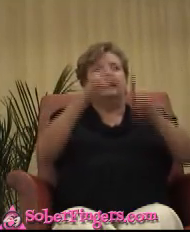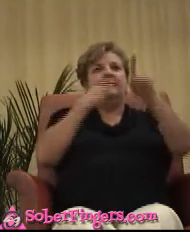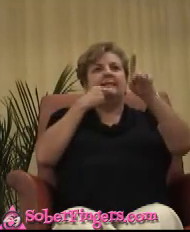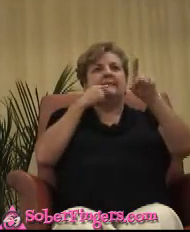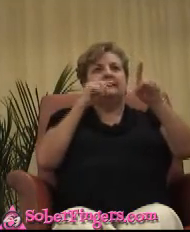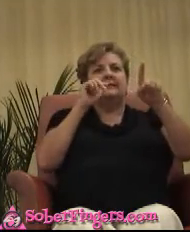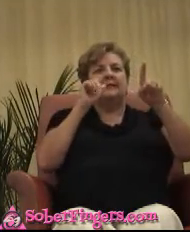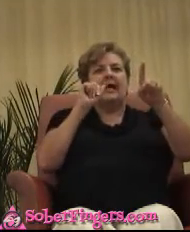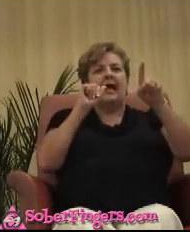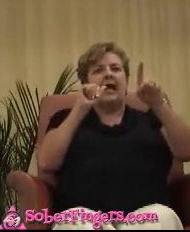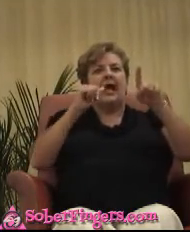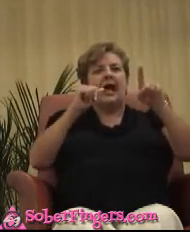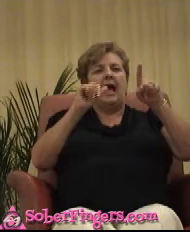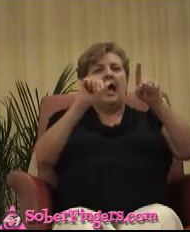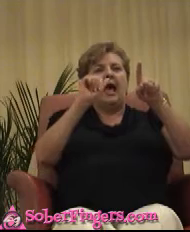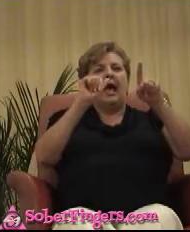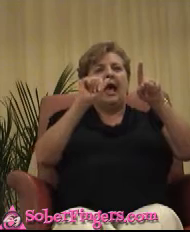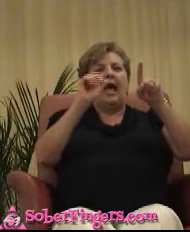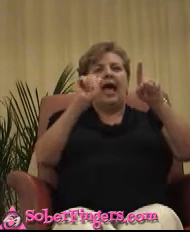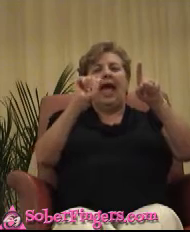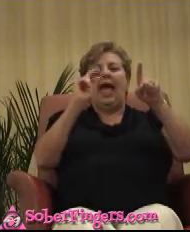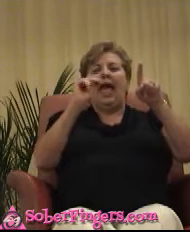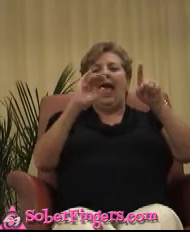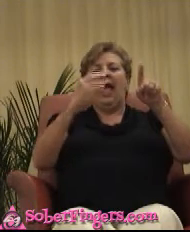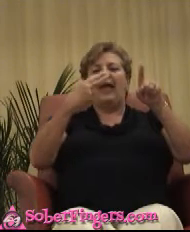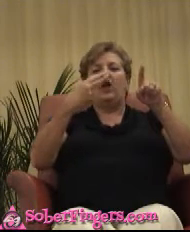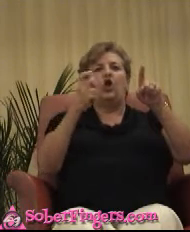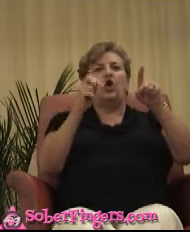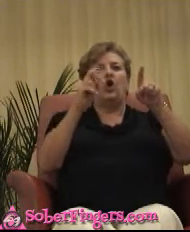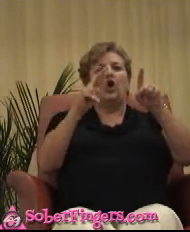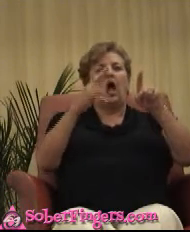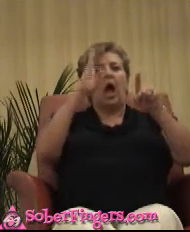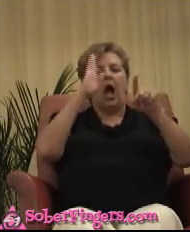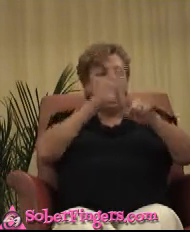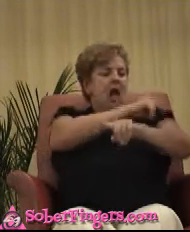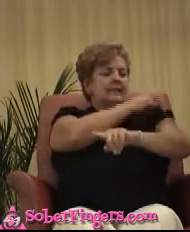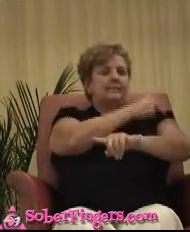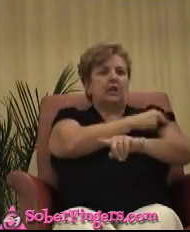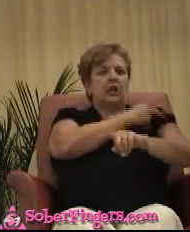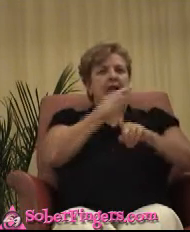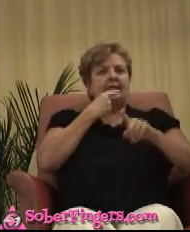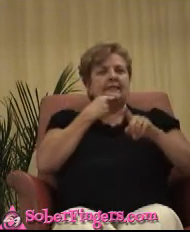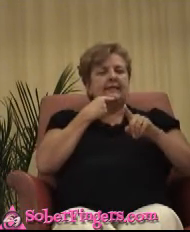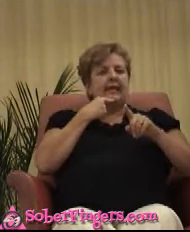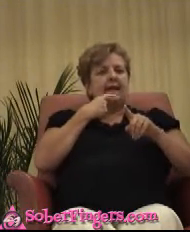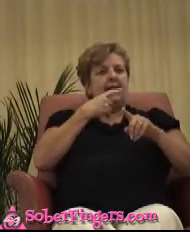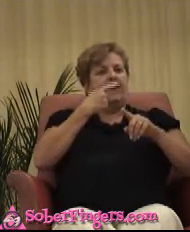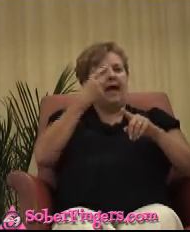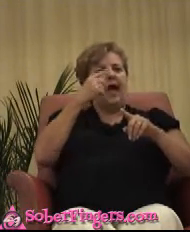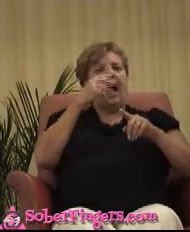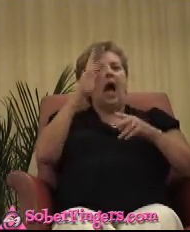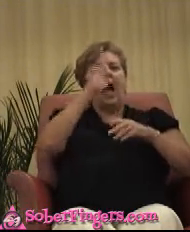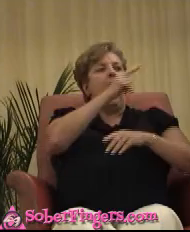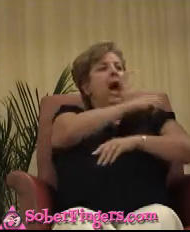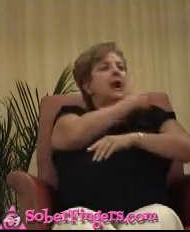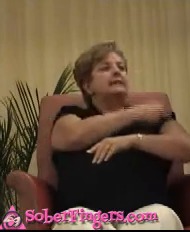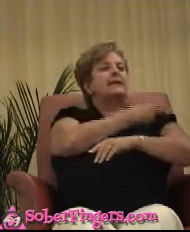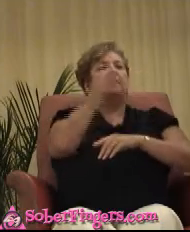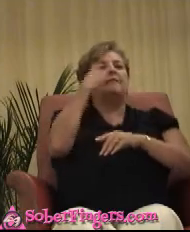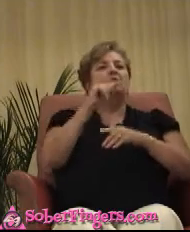hospital for alcoholism and other chemical dependencies. And I hit the brakes, the lights were shining on the sign directly in front of me, and it was just